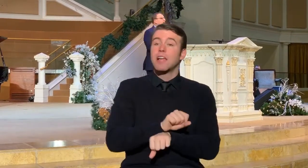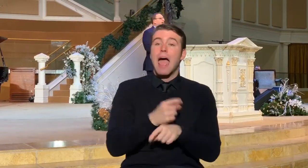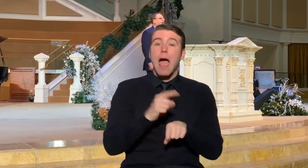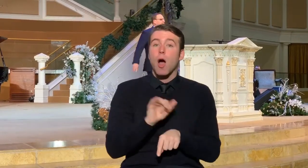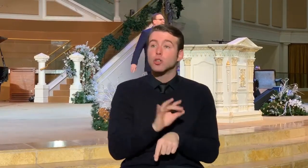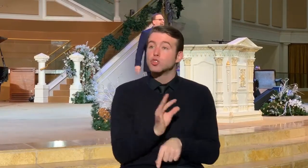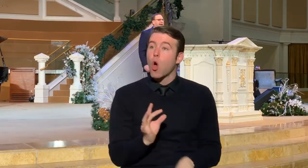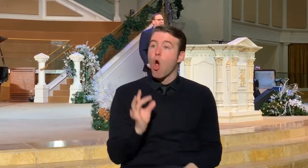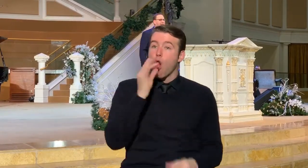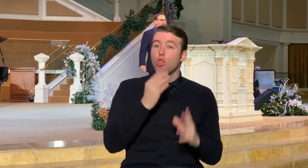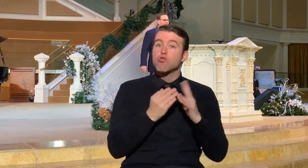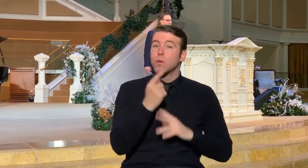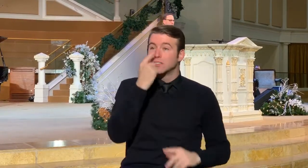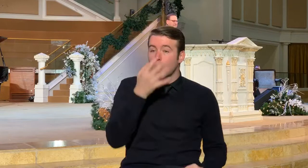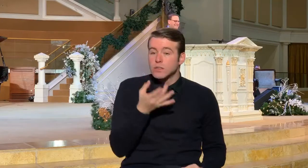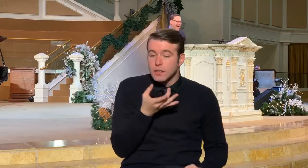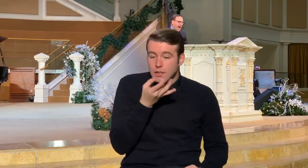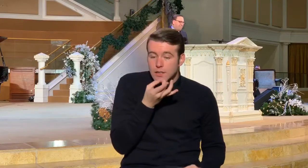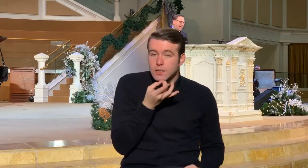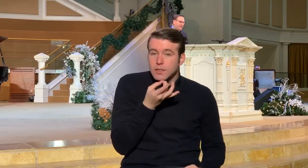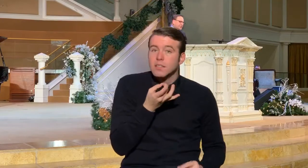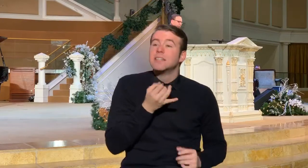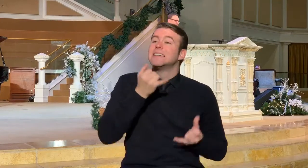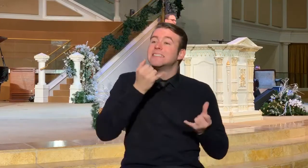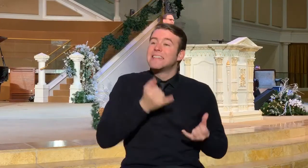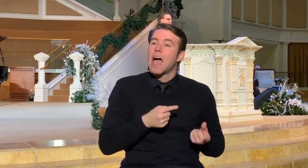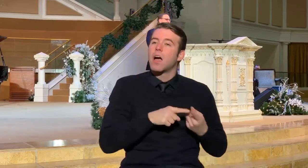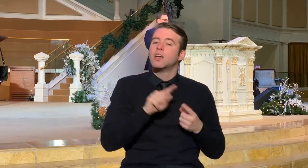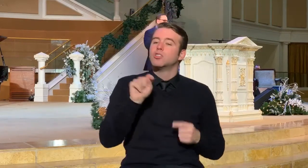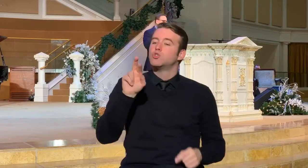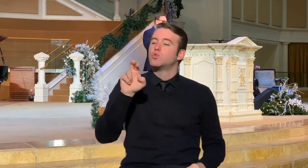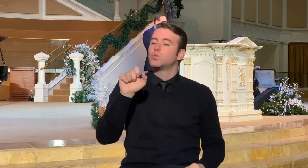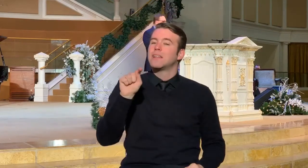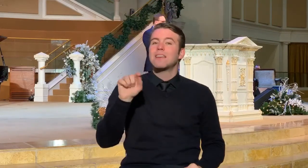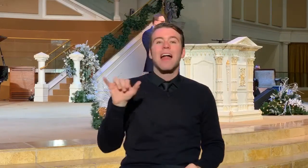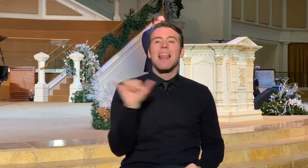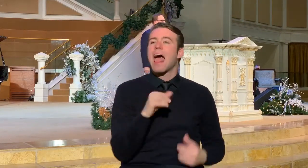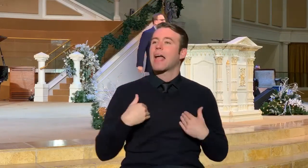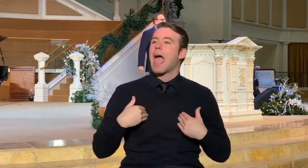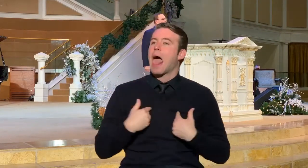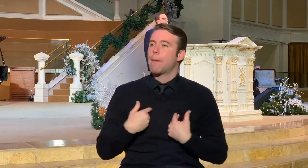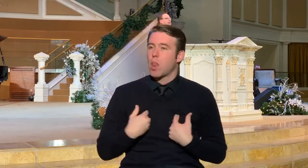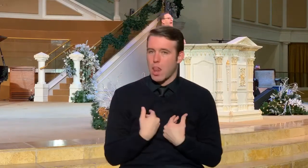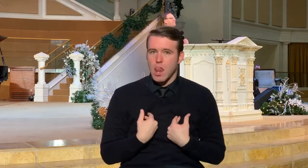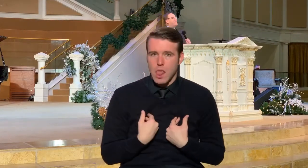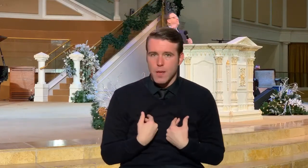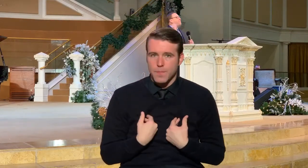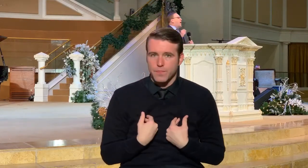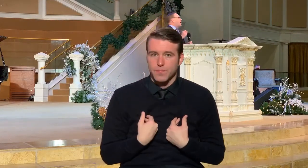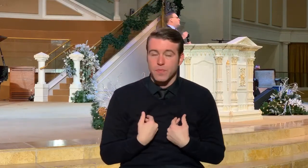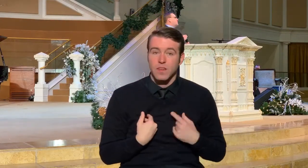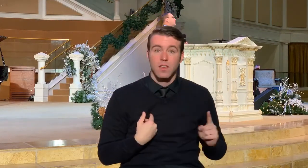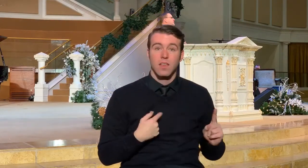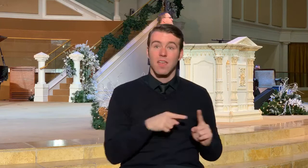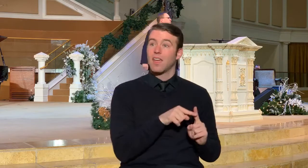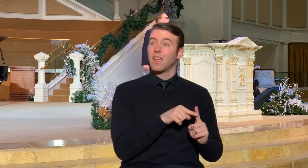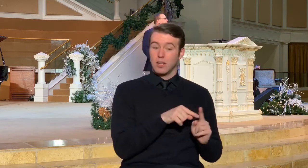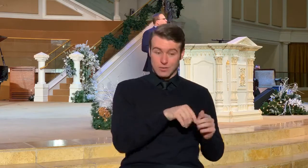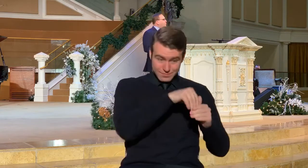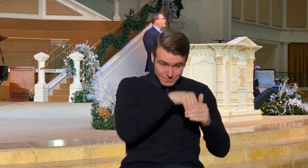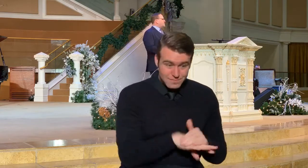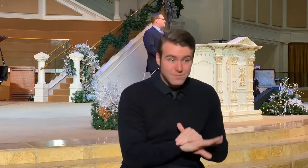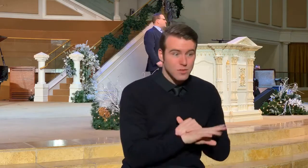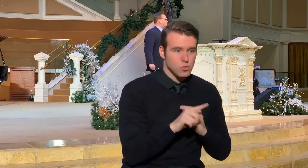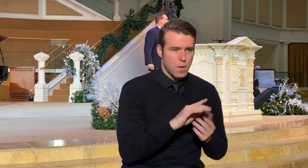nose, indicating that he was now being treated like an animal. What had been birthed to